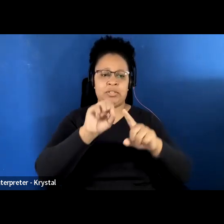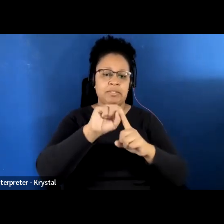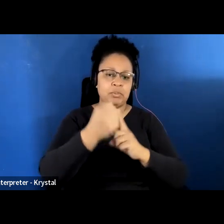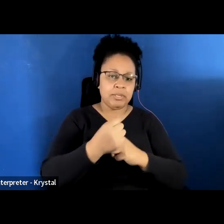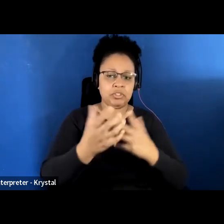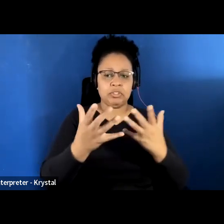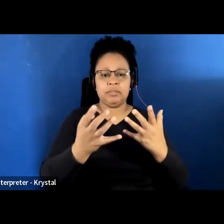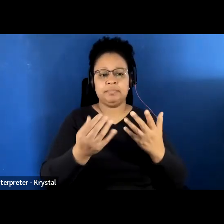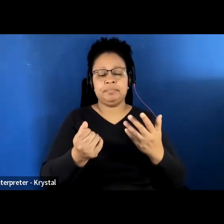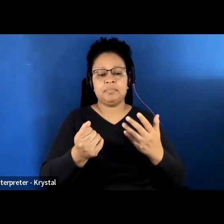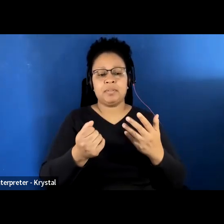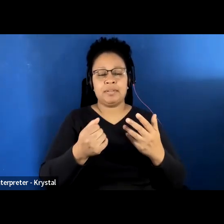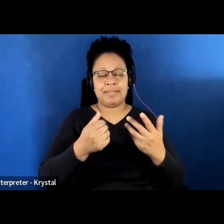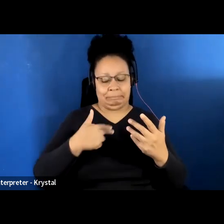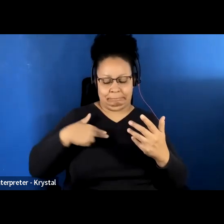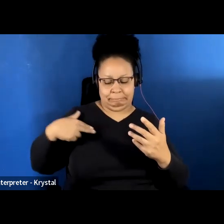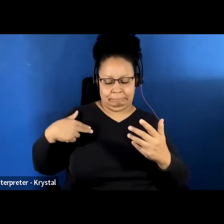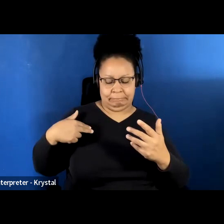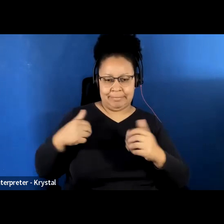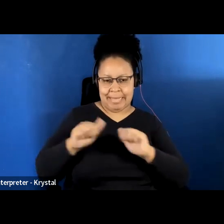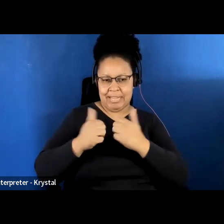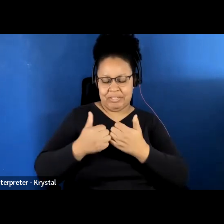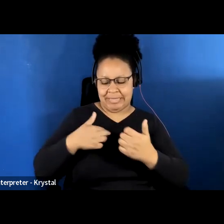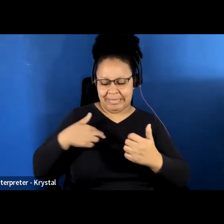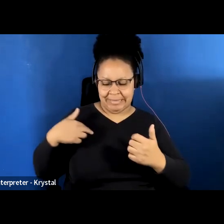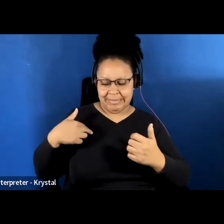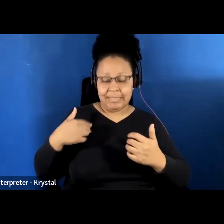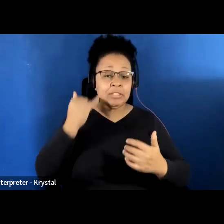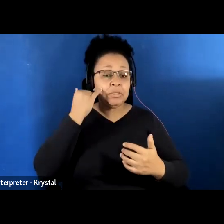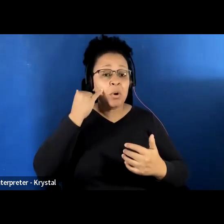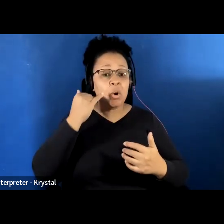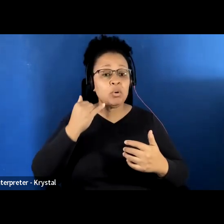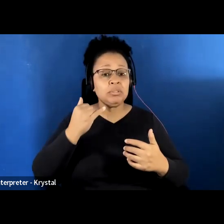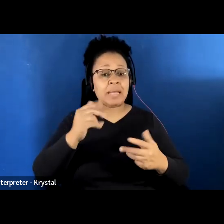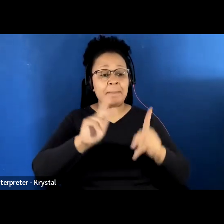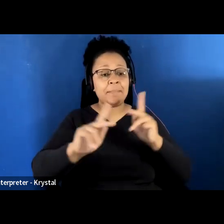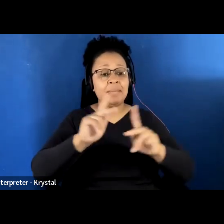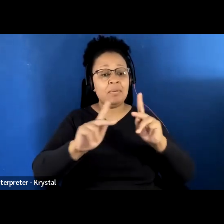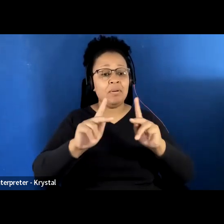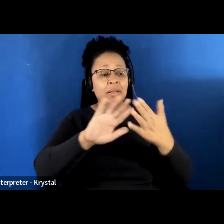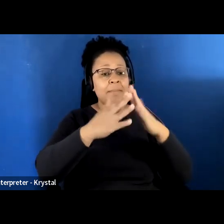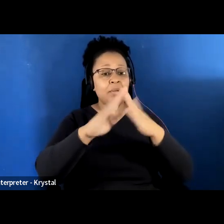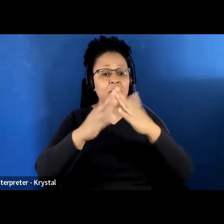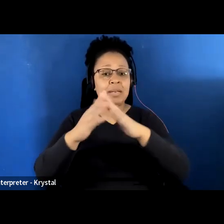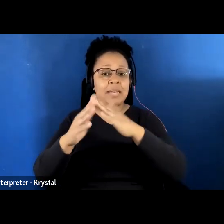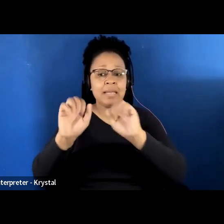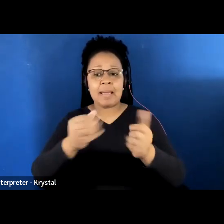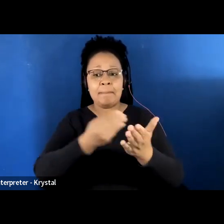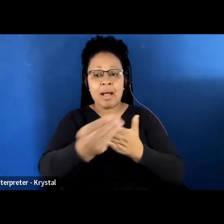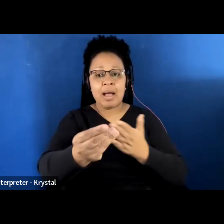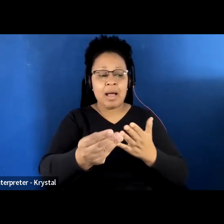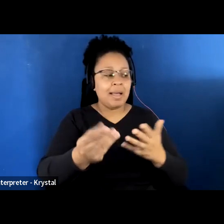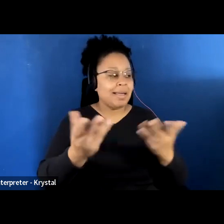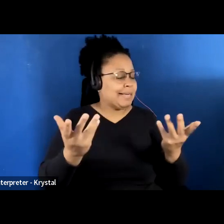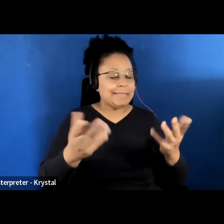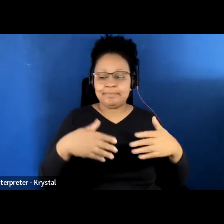a logoed item. If it's an item that anyone in the community can purchase, so like